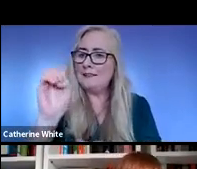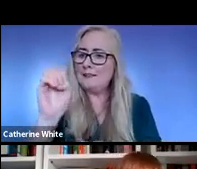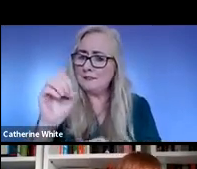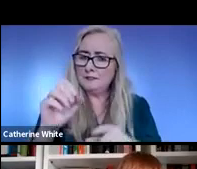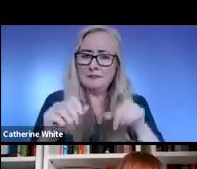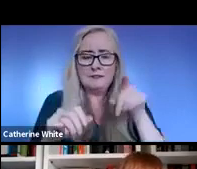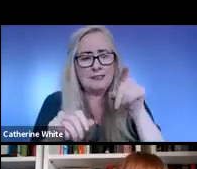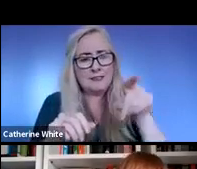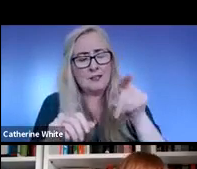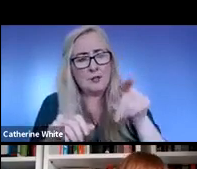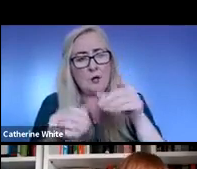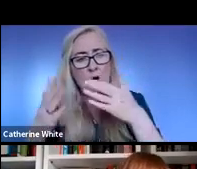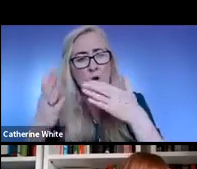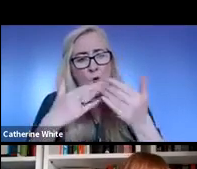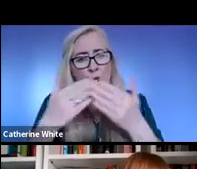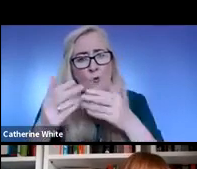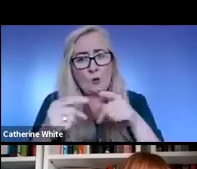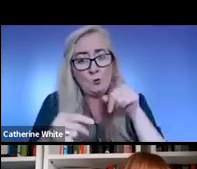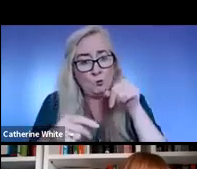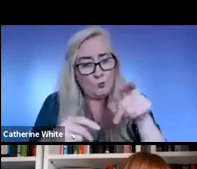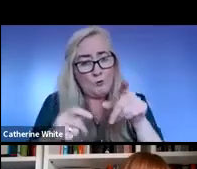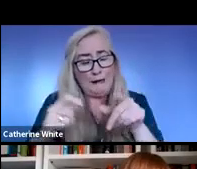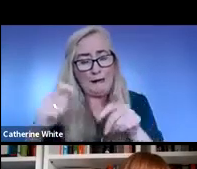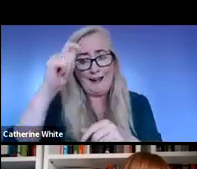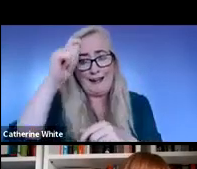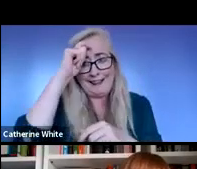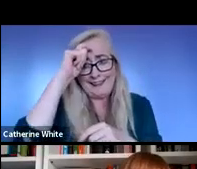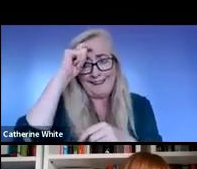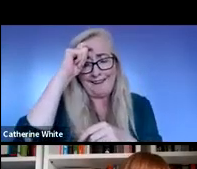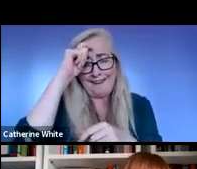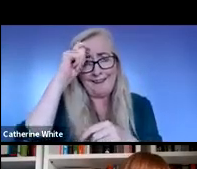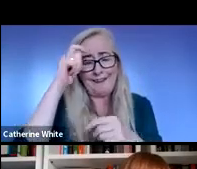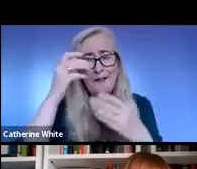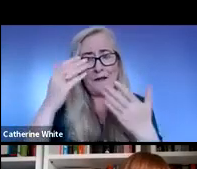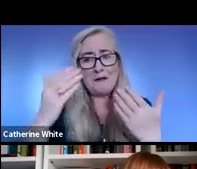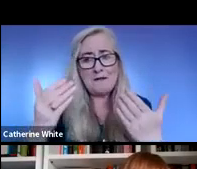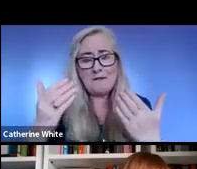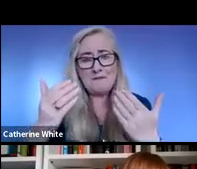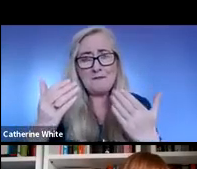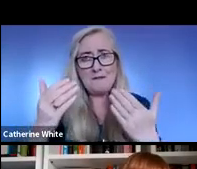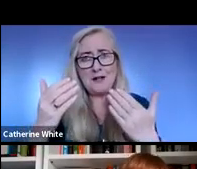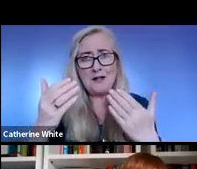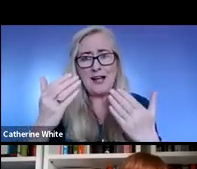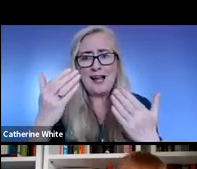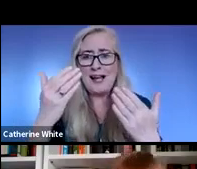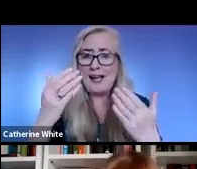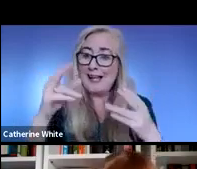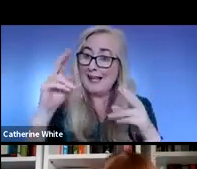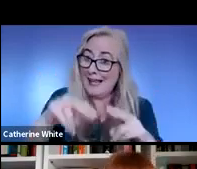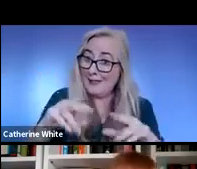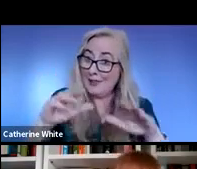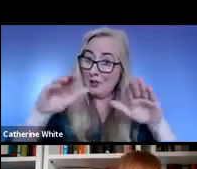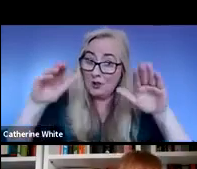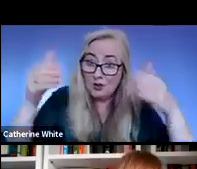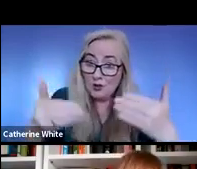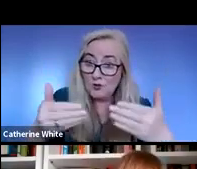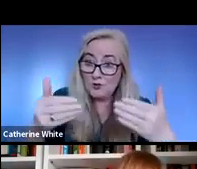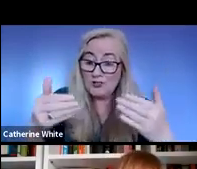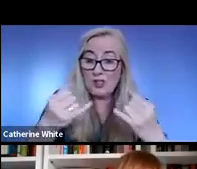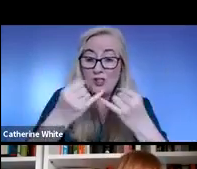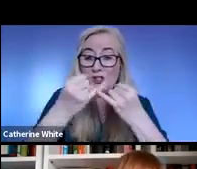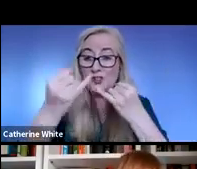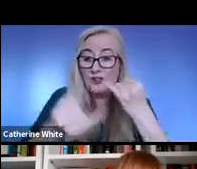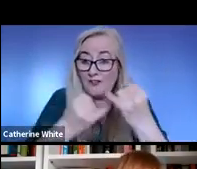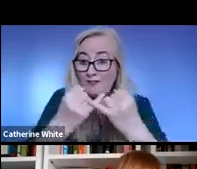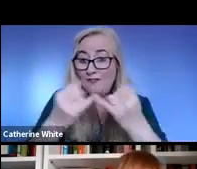what do you think is the prospects for the introduction of a universal basic income